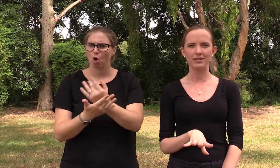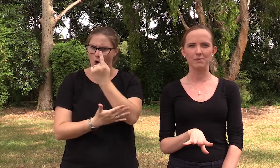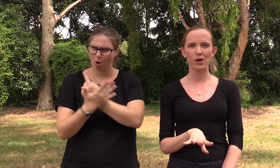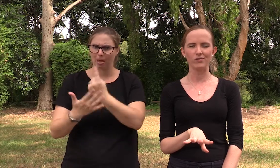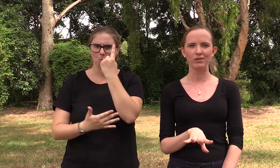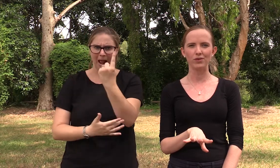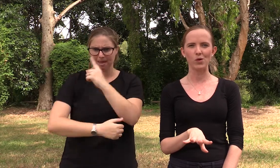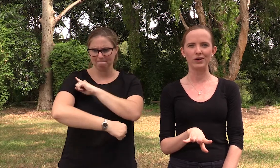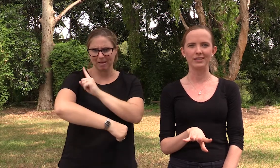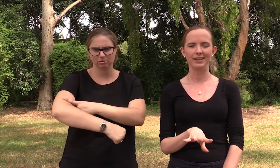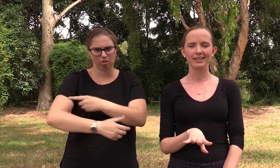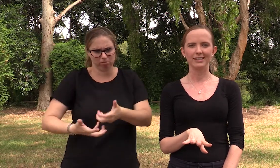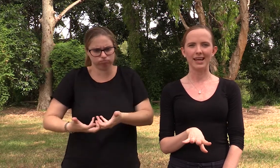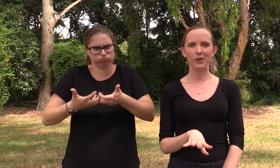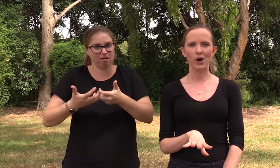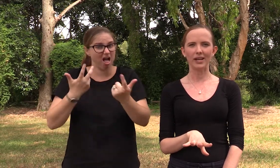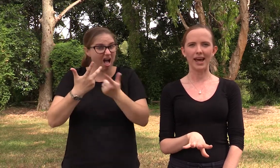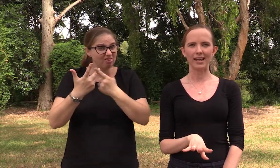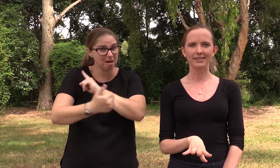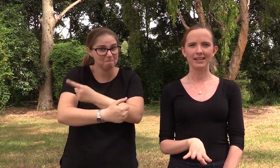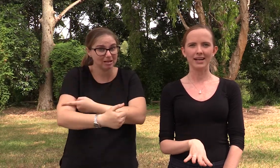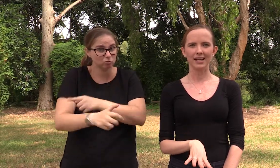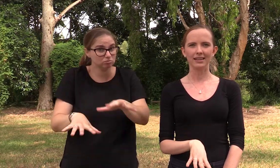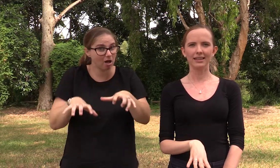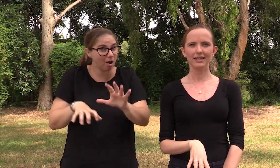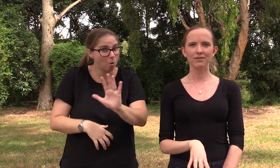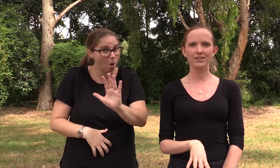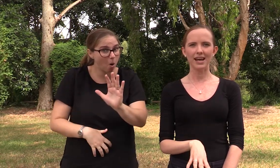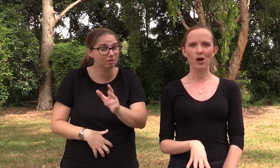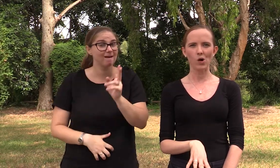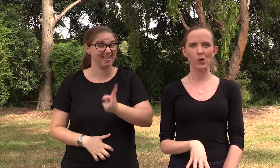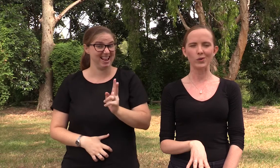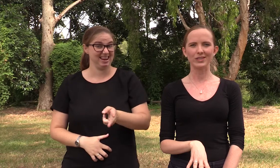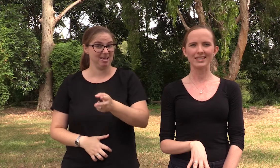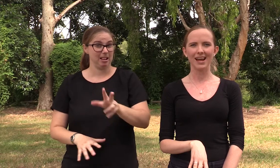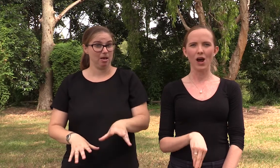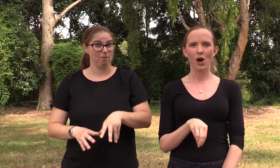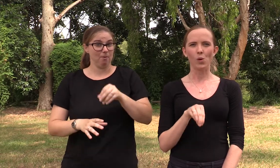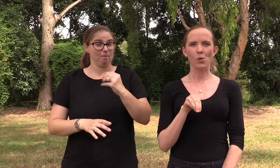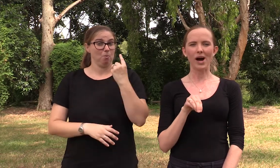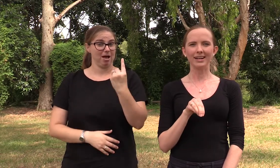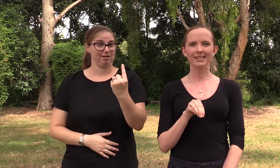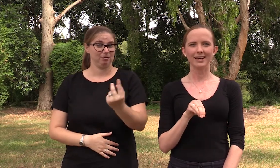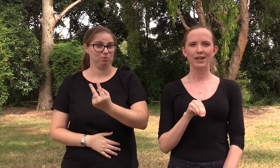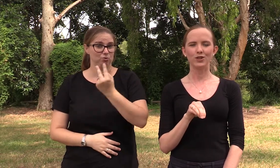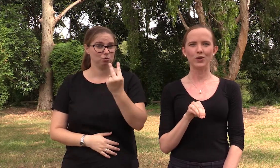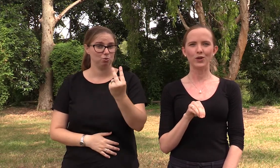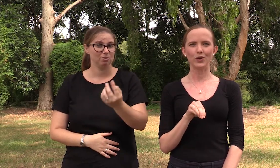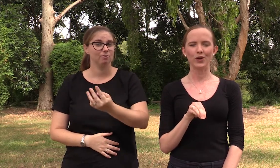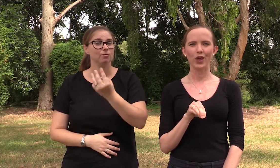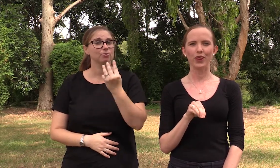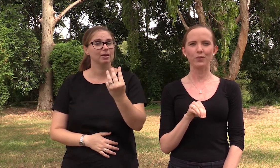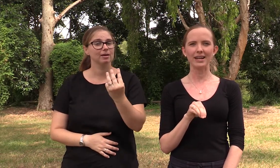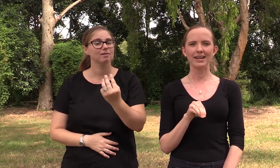It's just the pelvic floor. Here we go again. Lift and hold. 1,